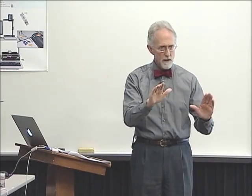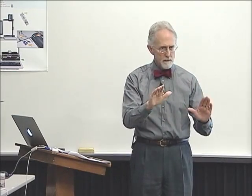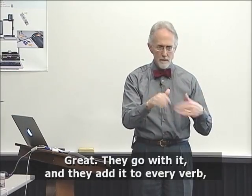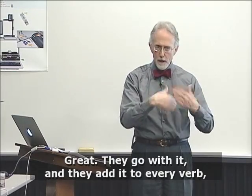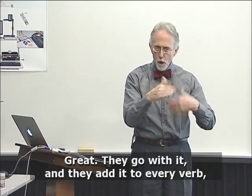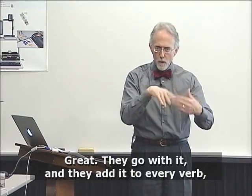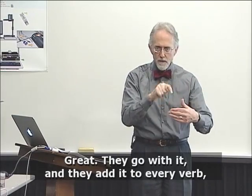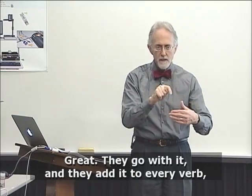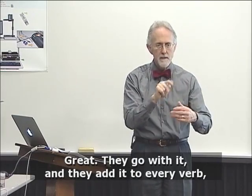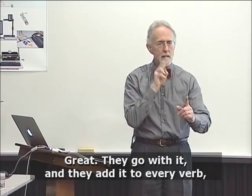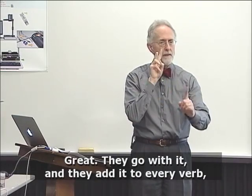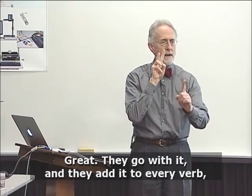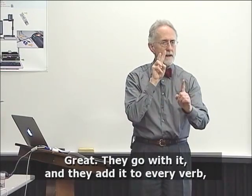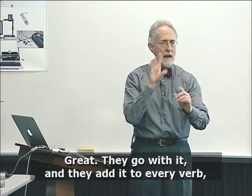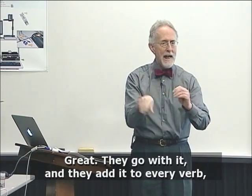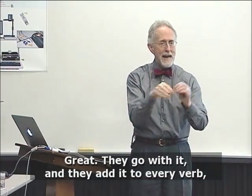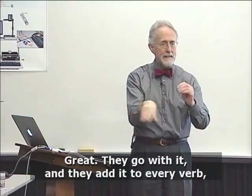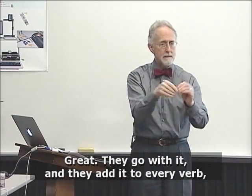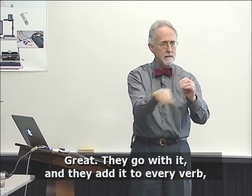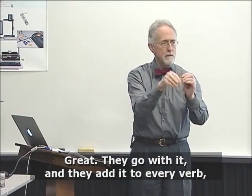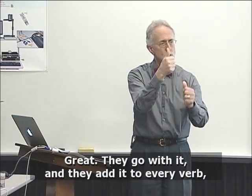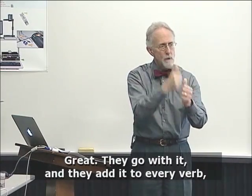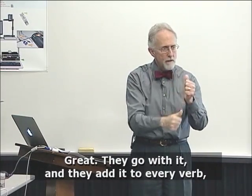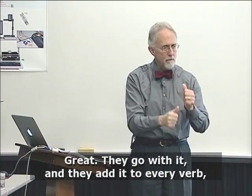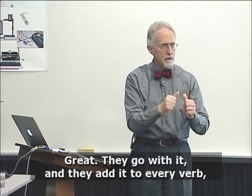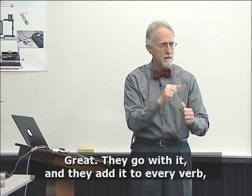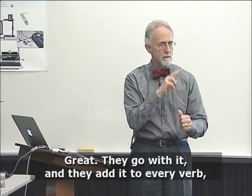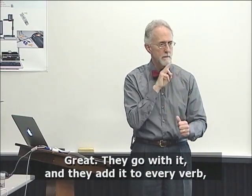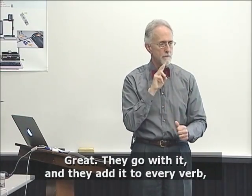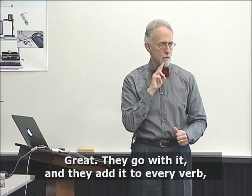Great, they go with it and they add it to every verb.